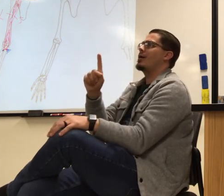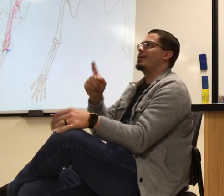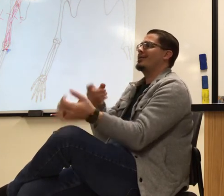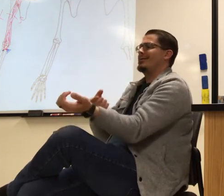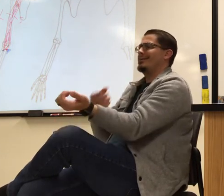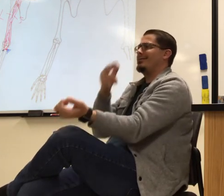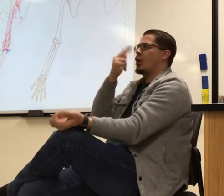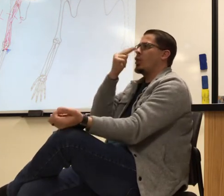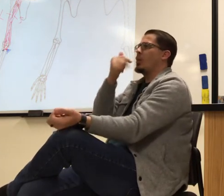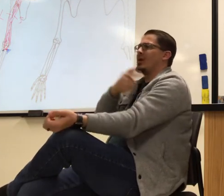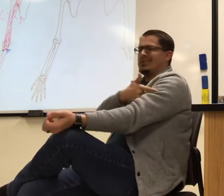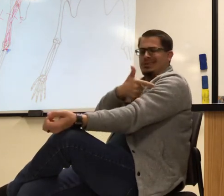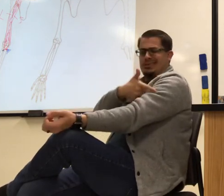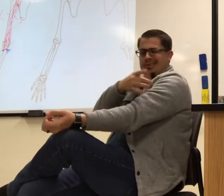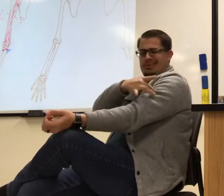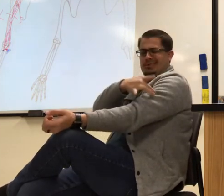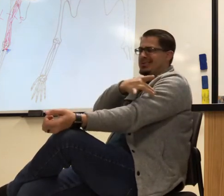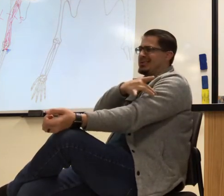the humerus.